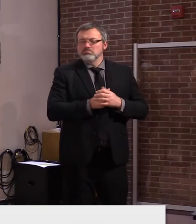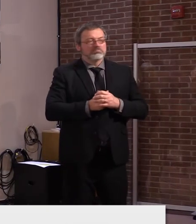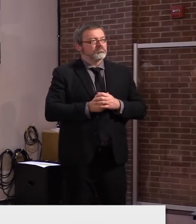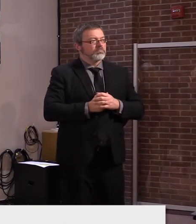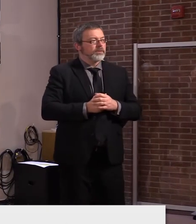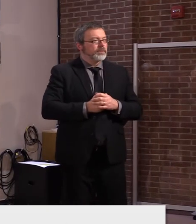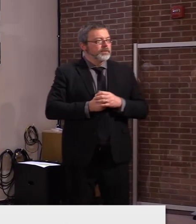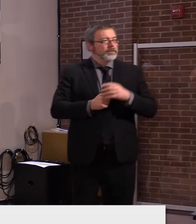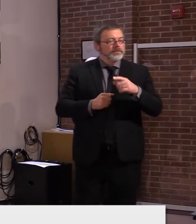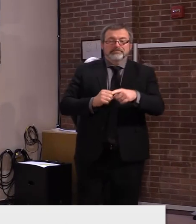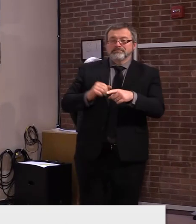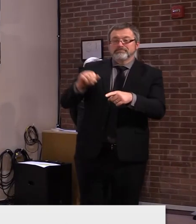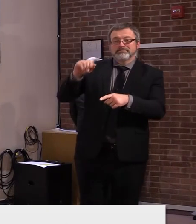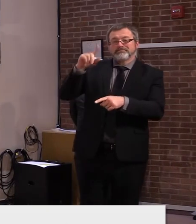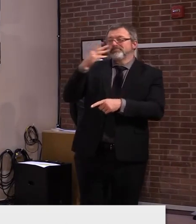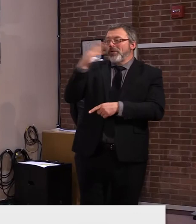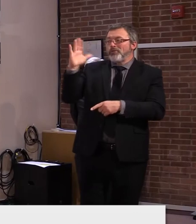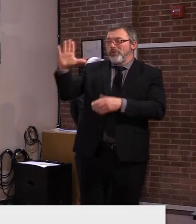Thank you.